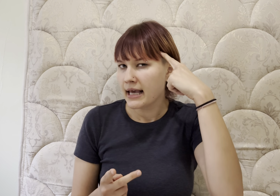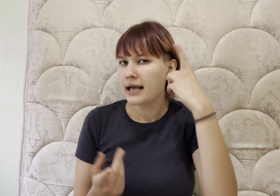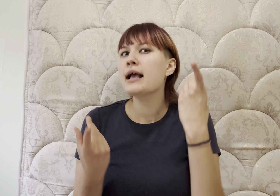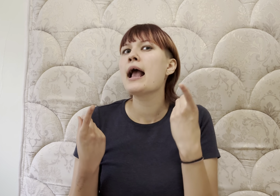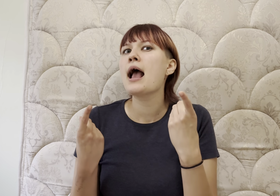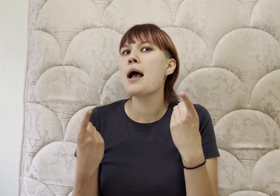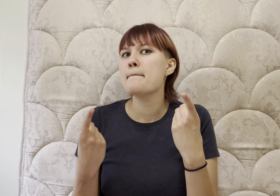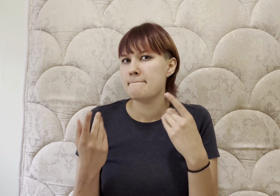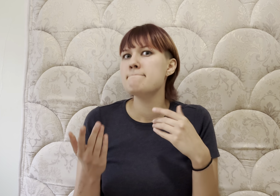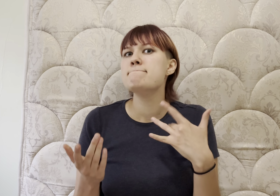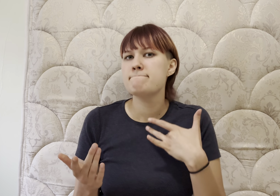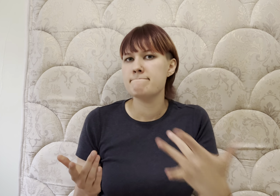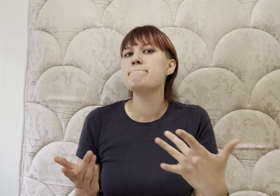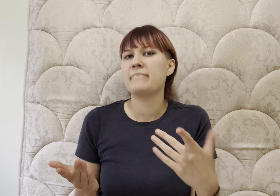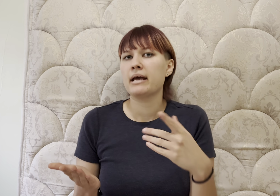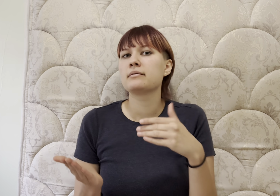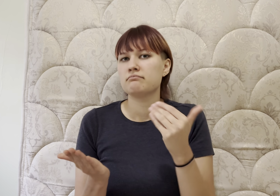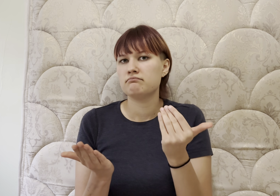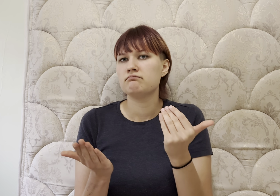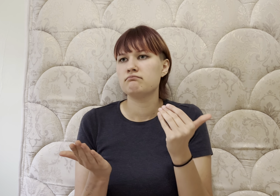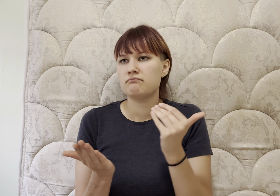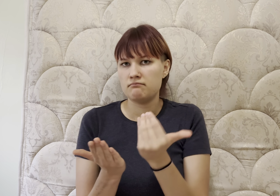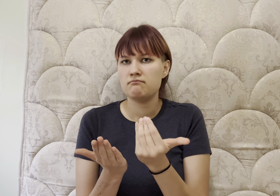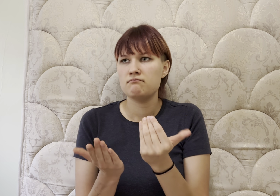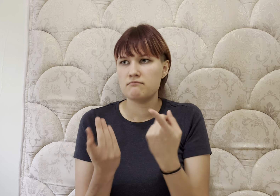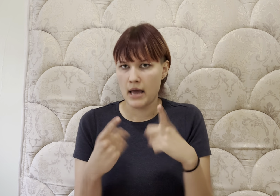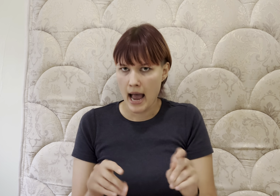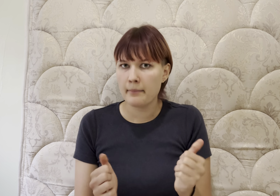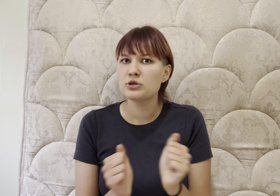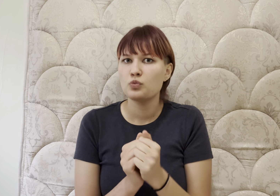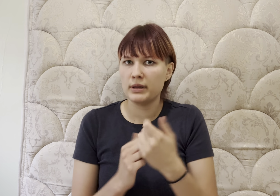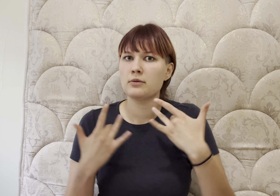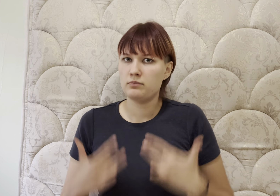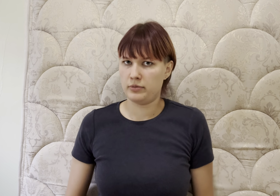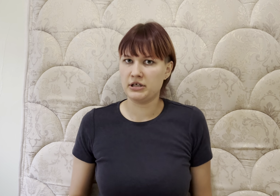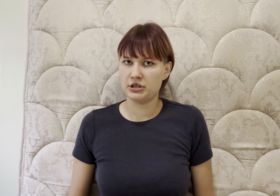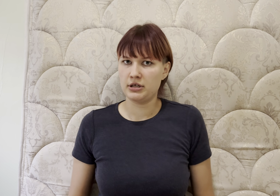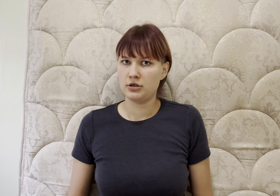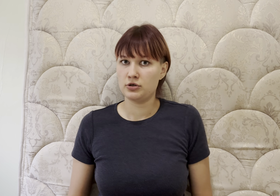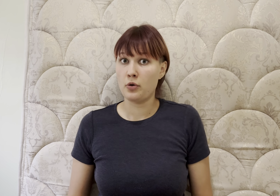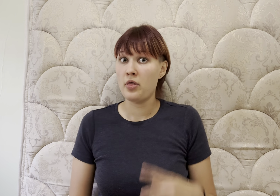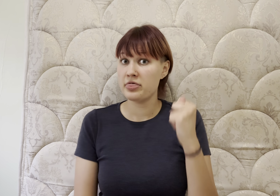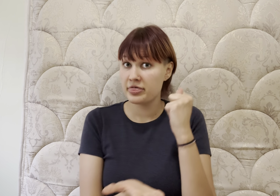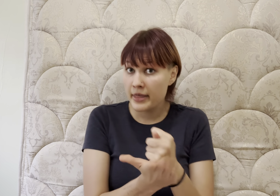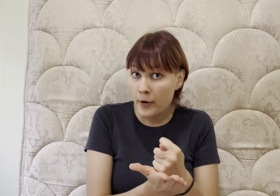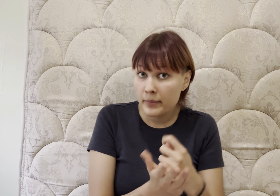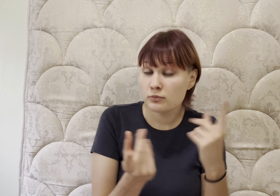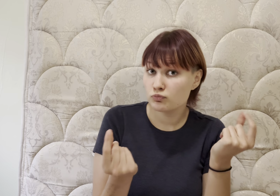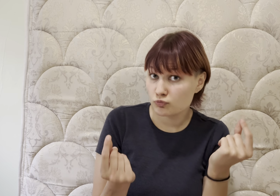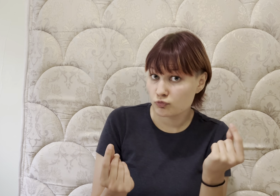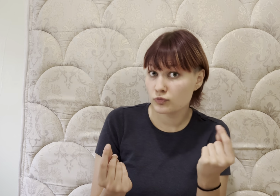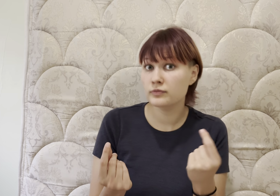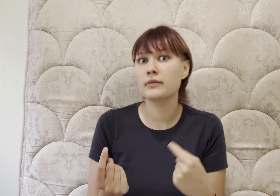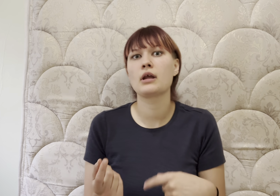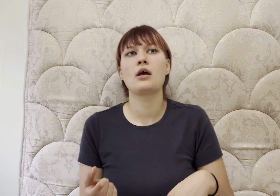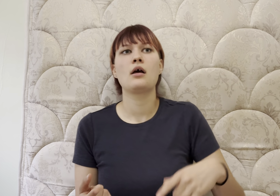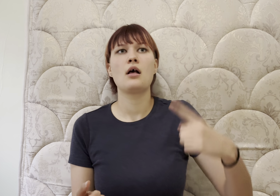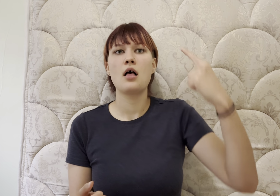if you work with a cognitive therapist, you work on breaking these sorts of reasoning, these sort of thinking that